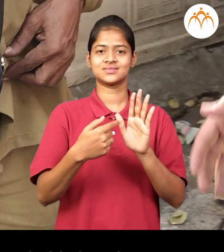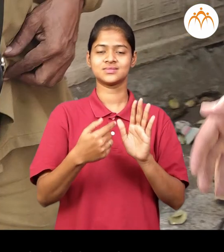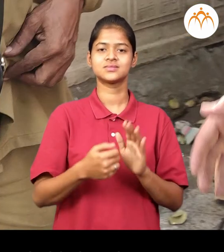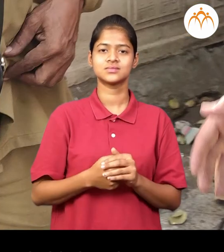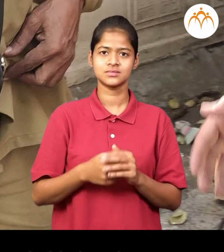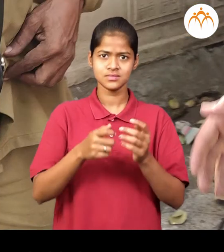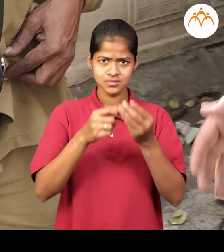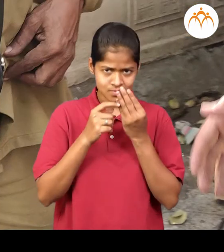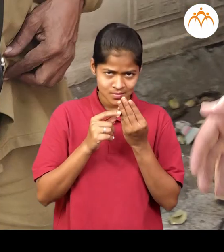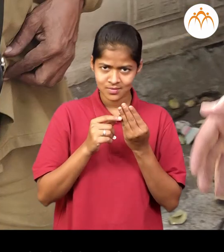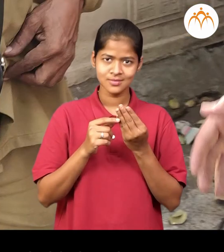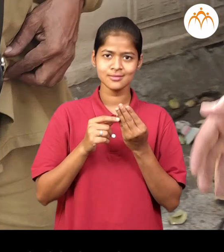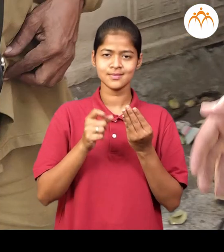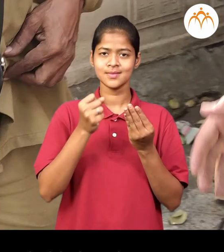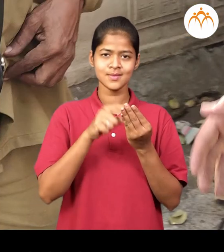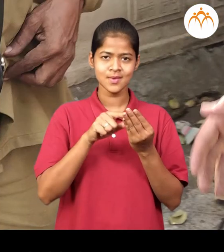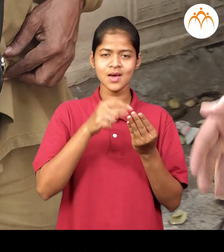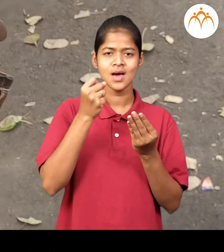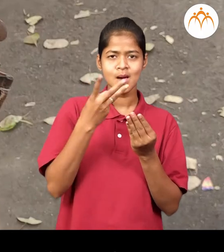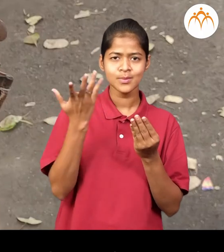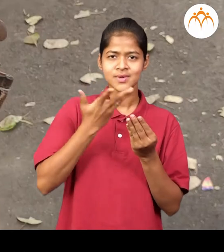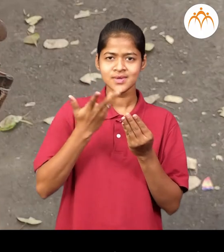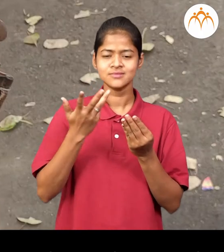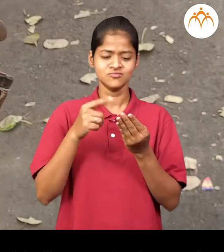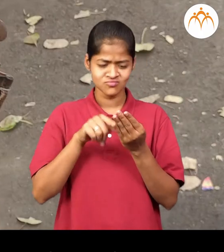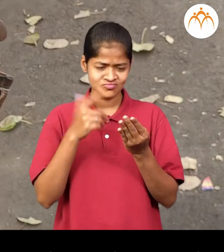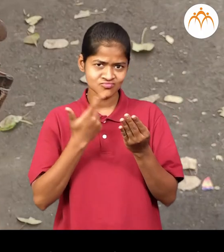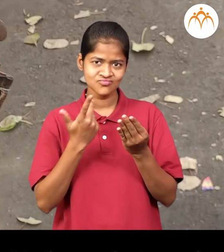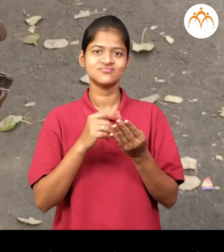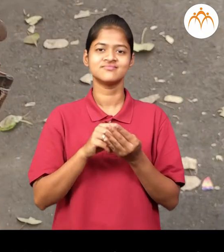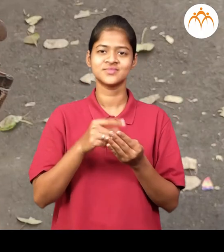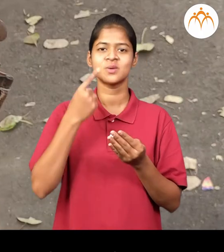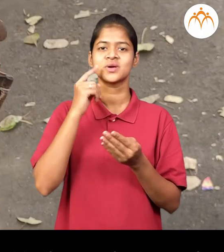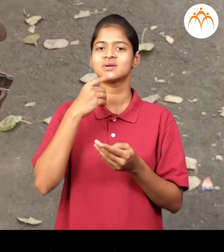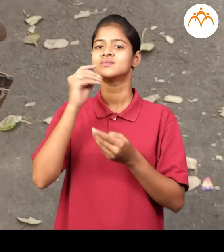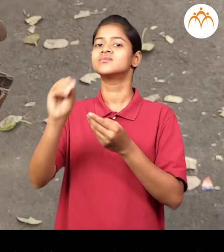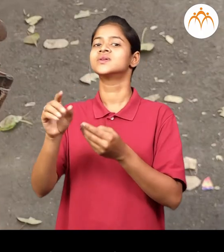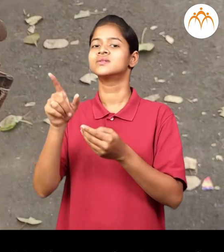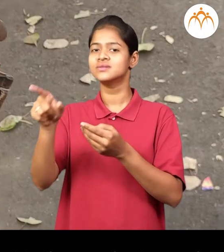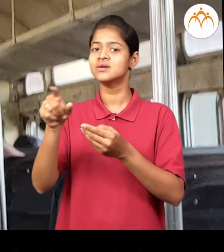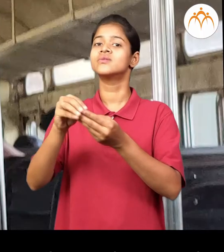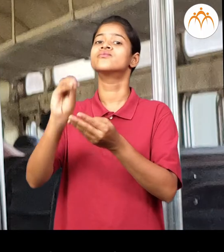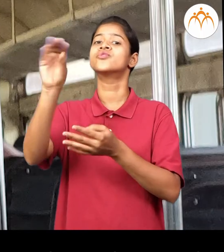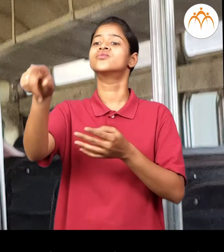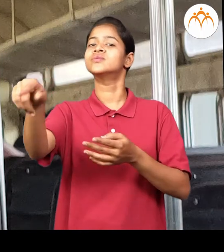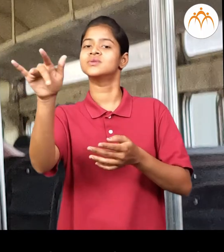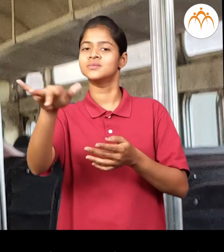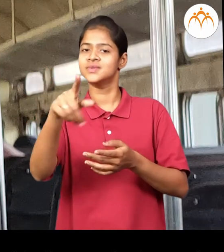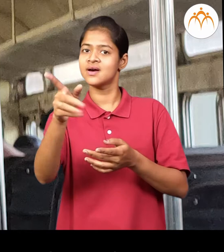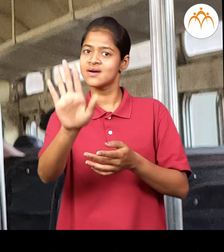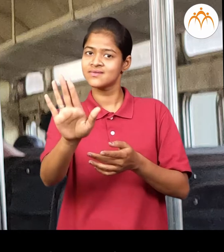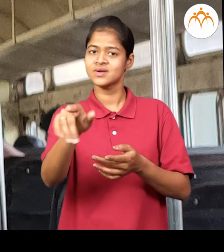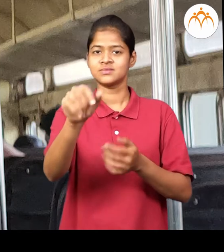small money purse in his hand. Sumed's father showed the ticket to the